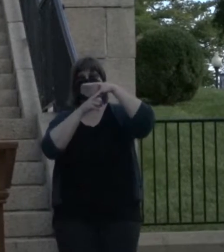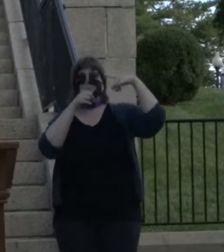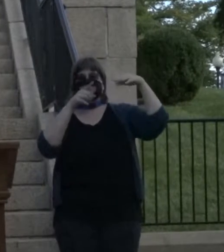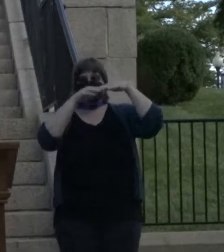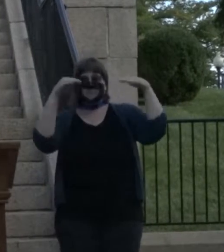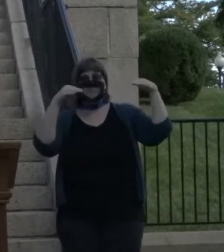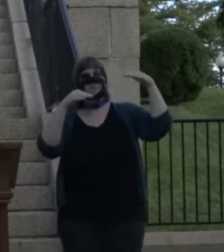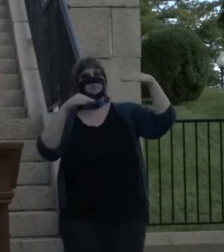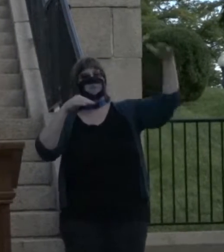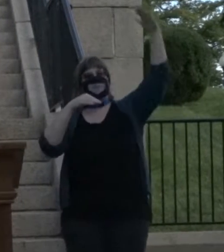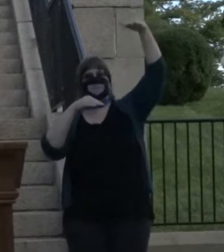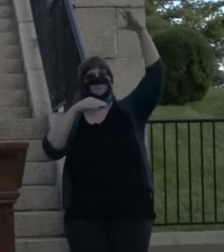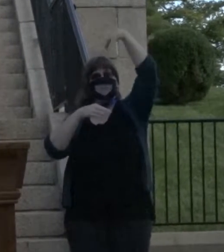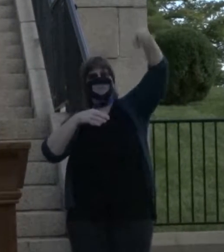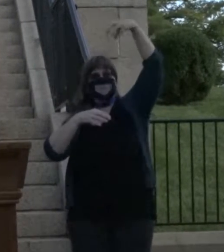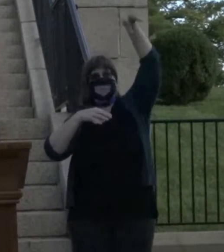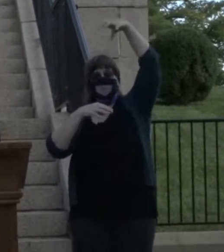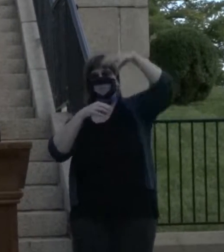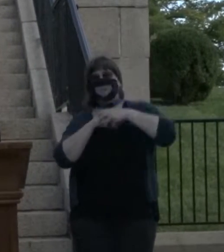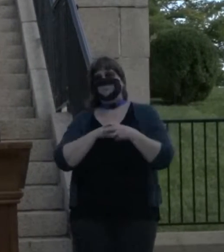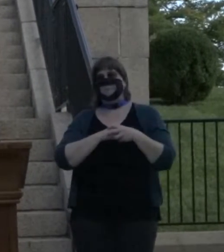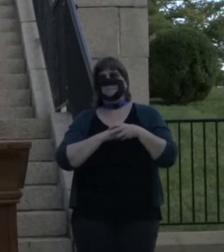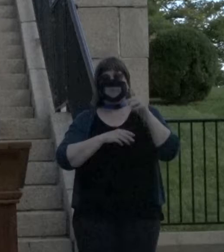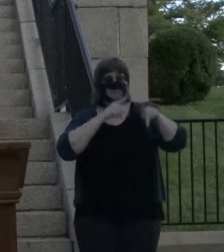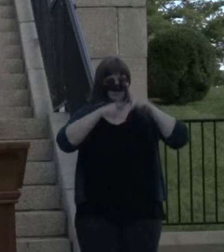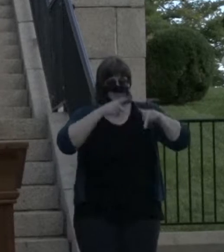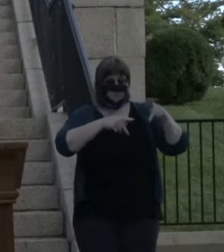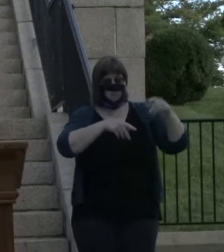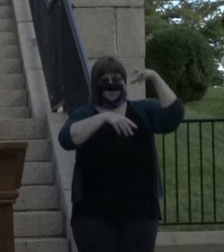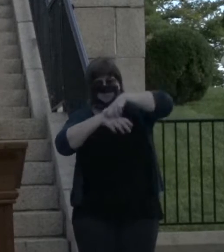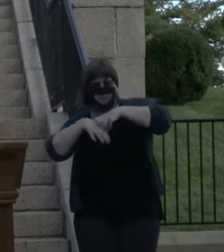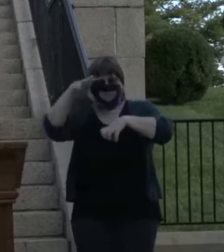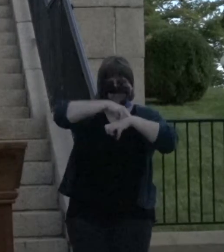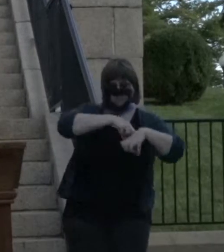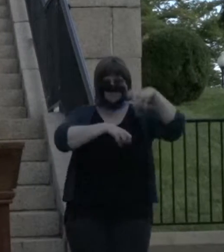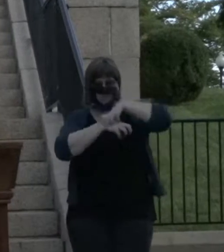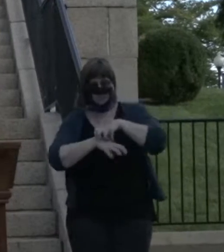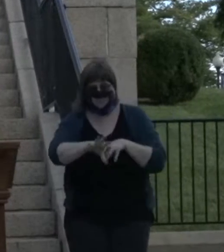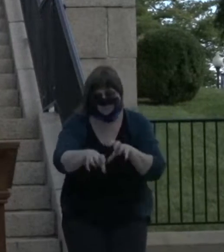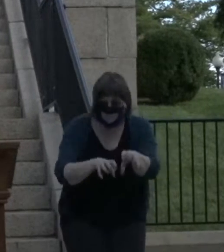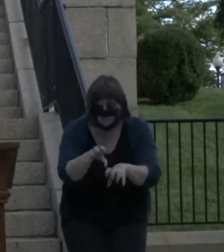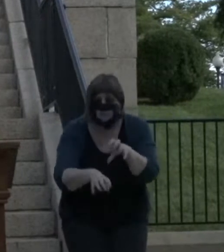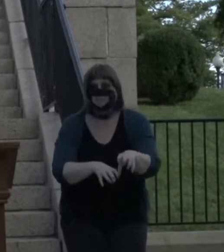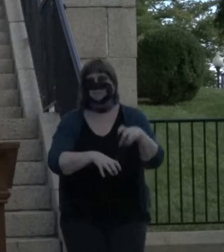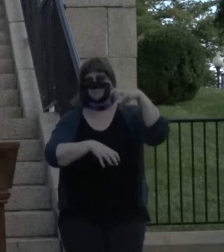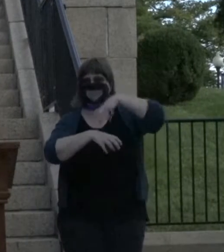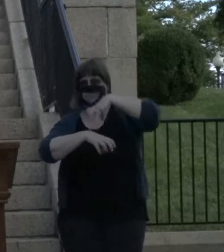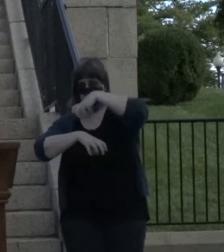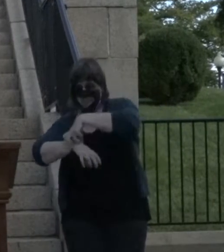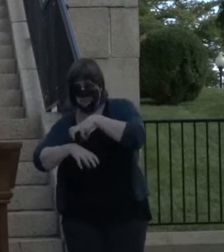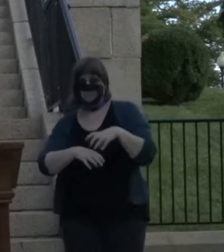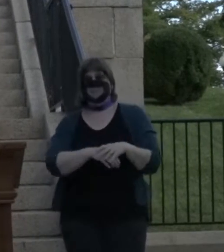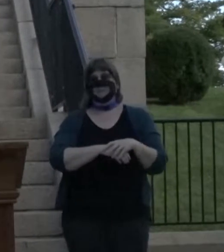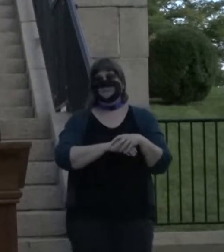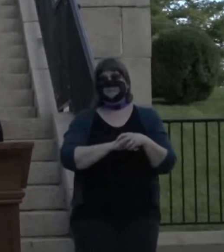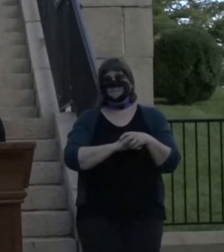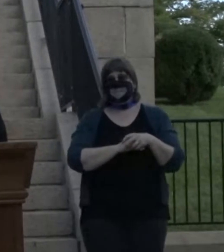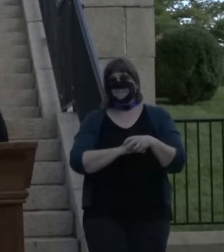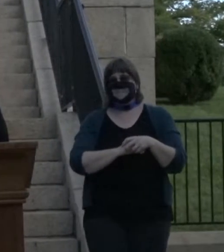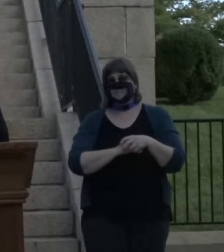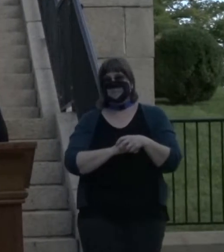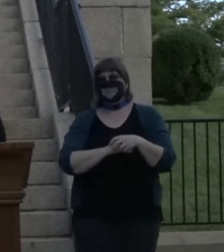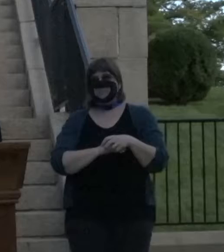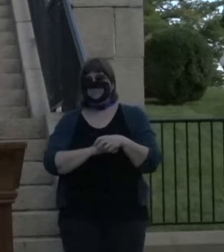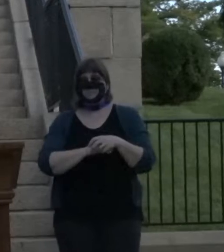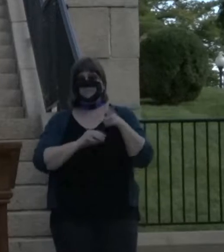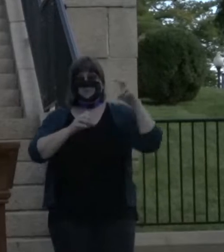so panicking and screaming. And he said, people are stepping on him. He was on the floor crawling, and people are stepping over him. People are stepping